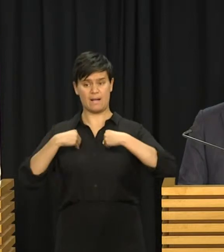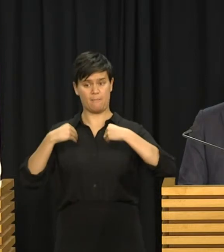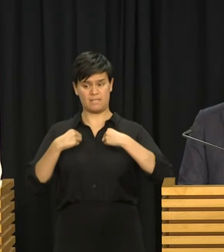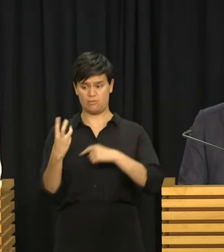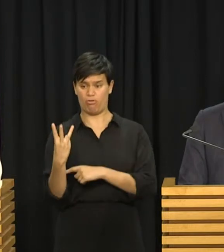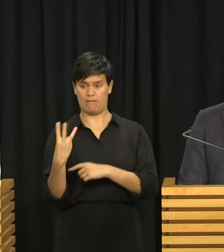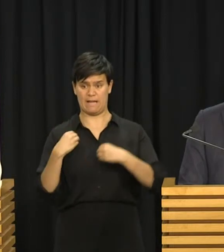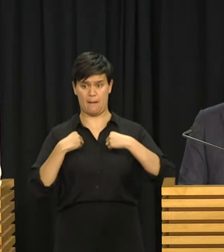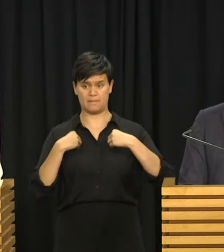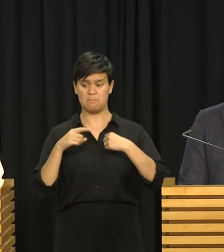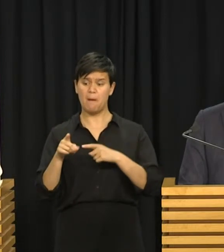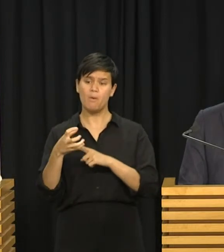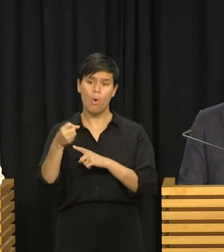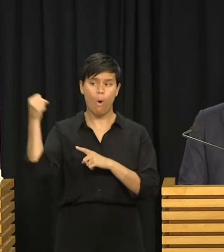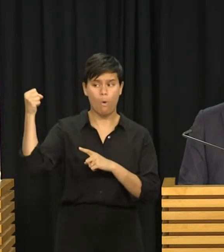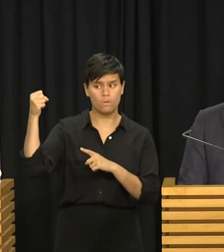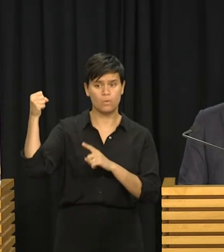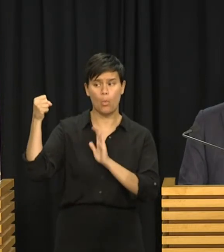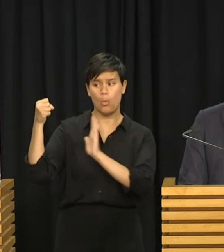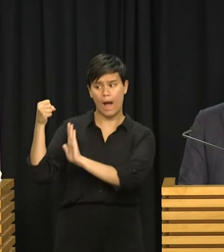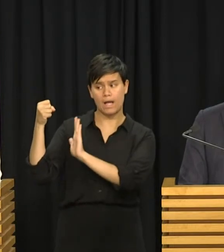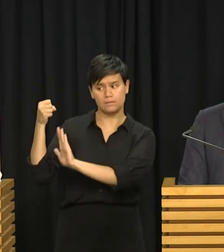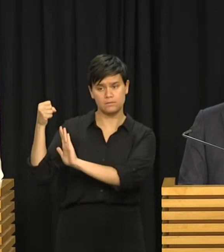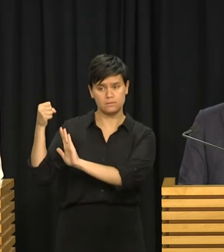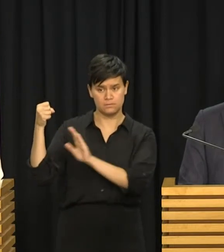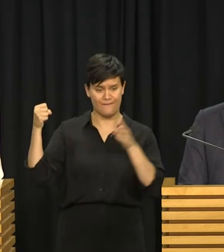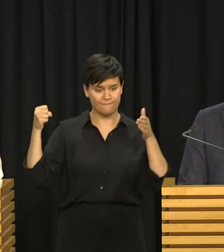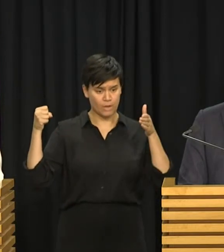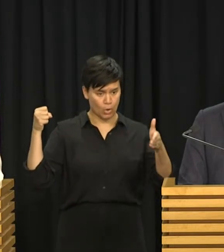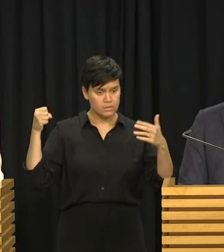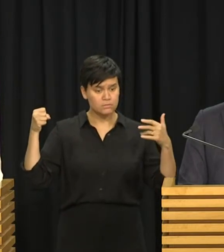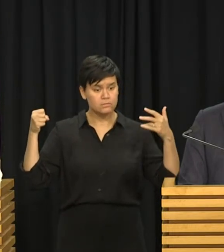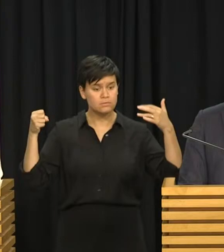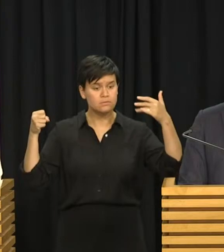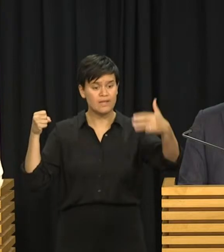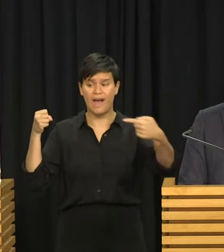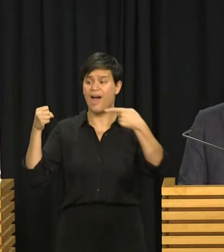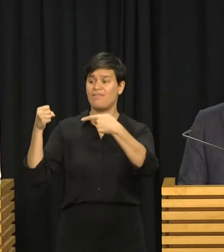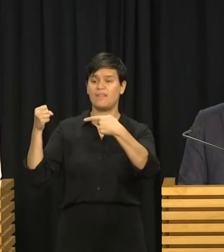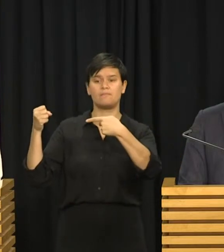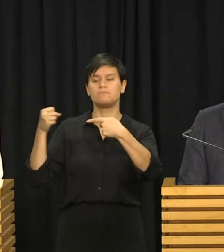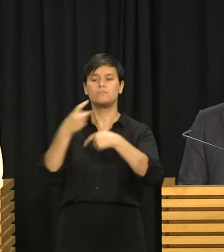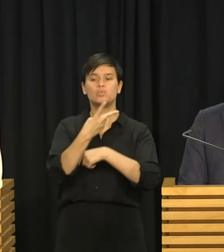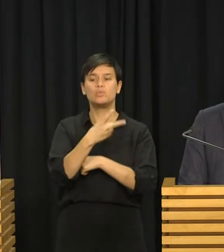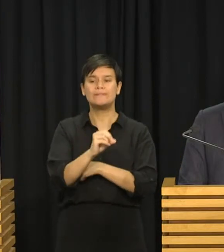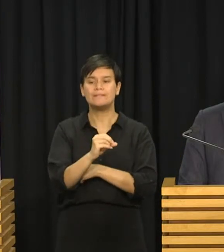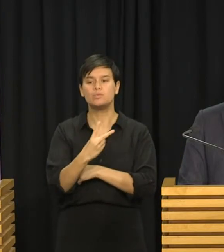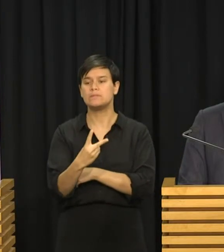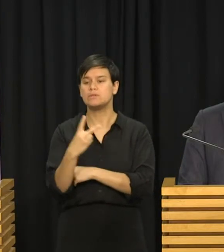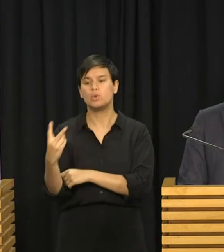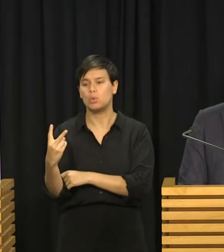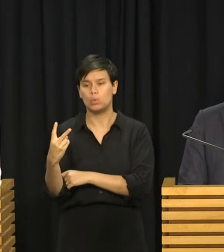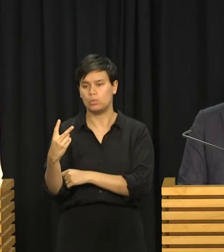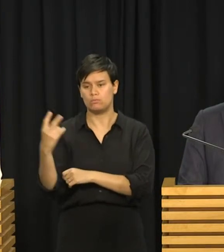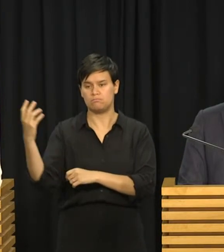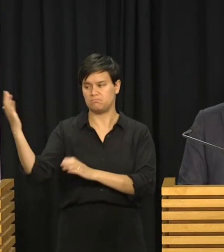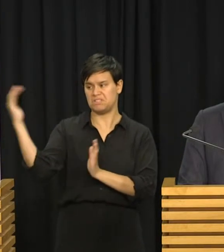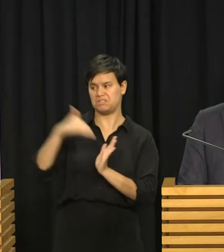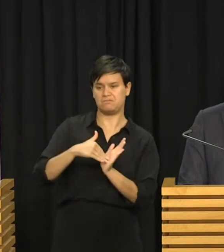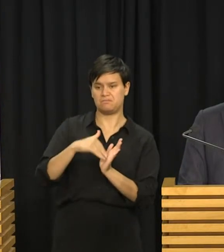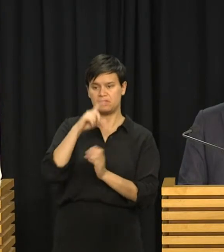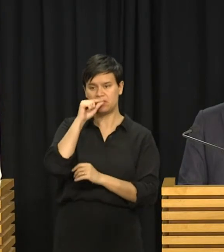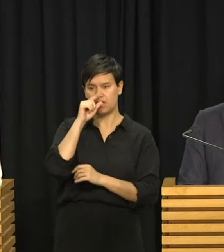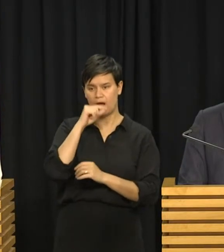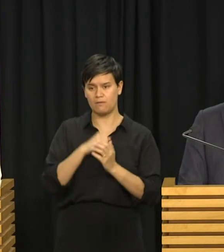vaccines into 2022, because of course we need to think about this program like the flu. It will be something we'll be doing each year. In